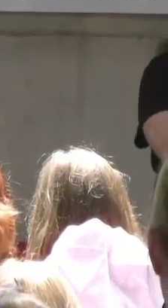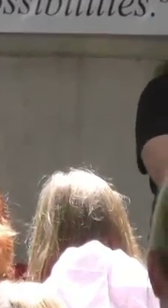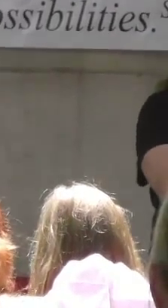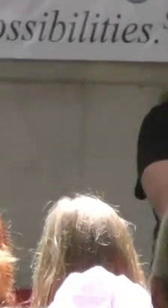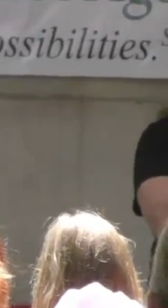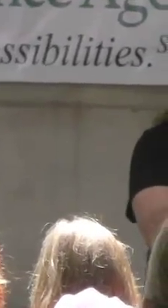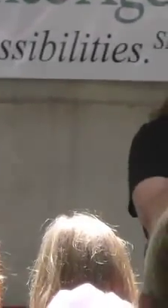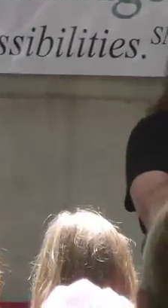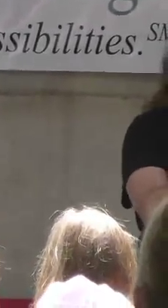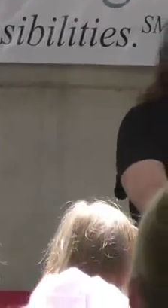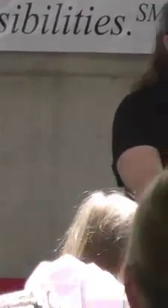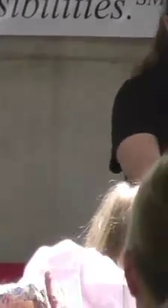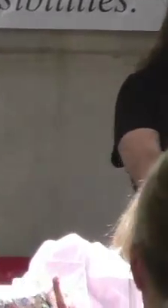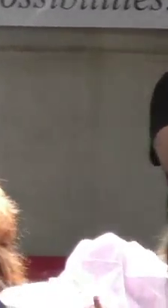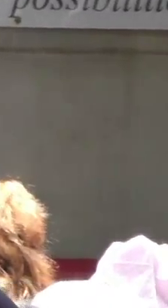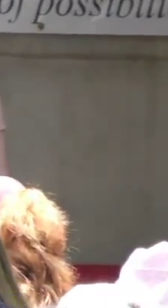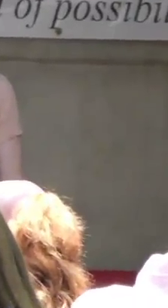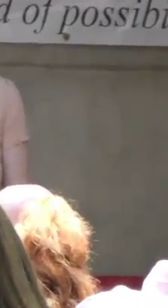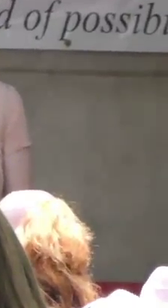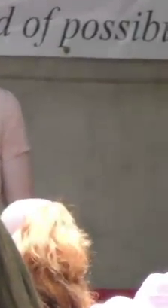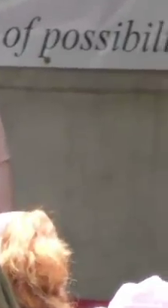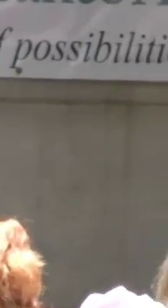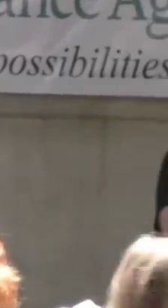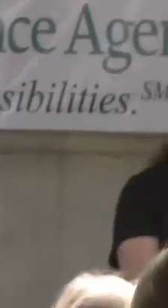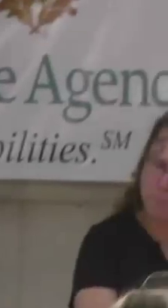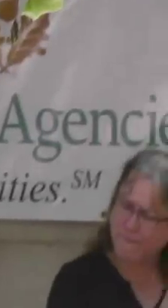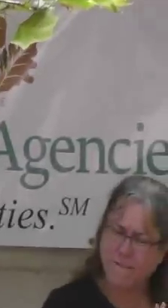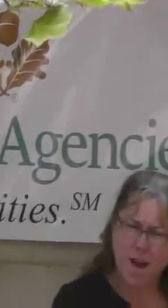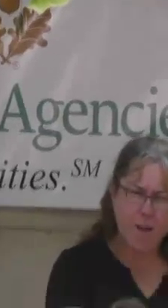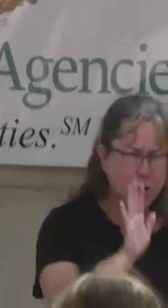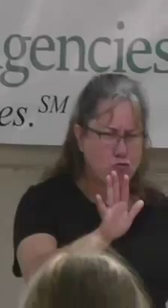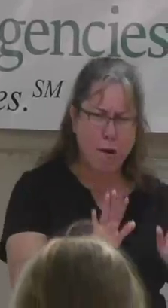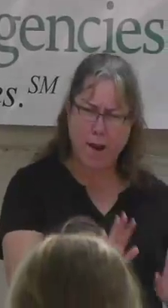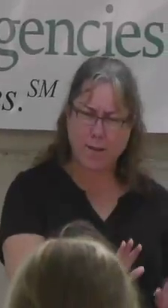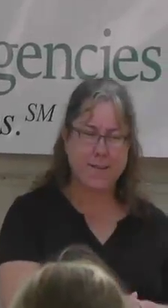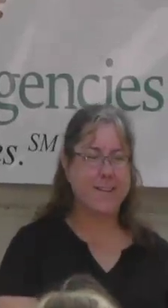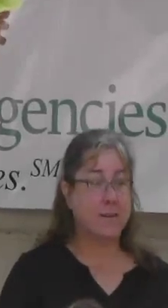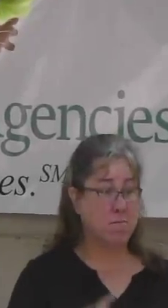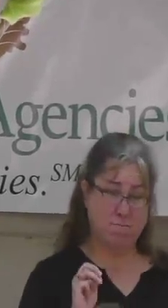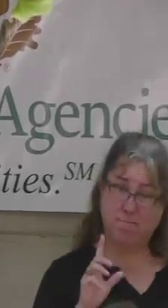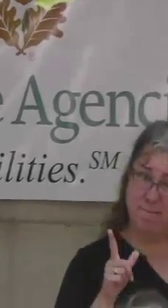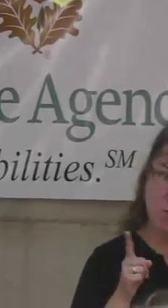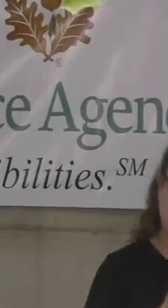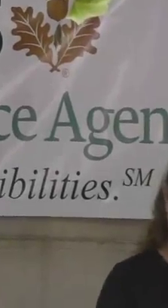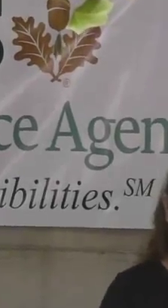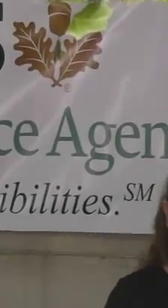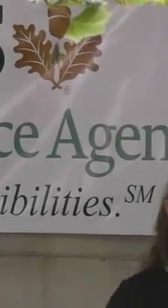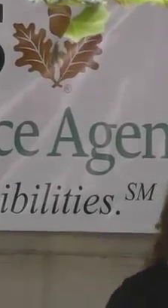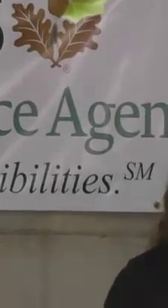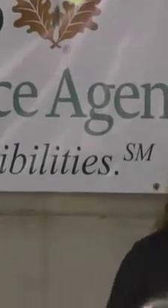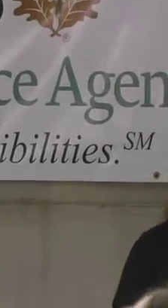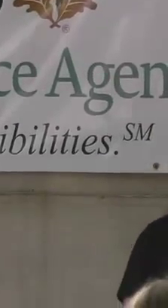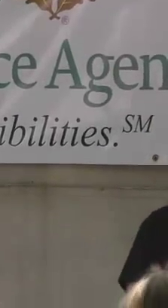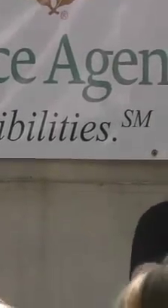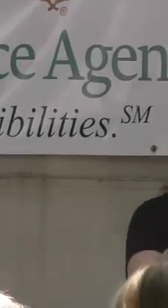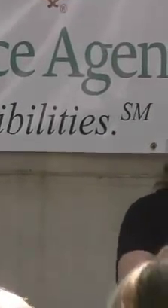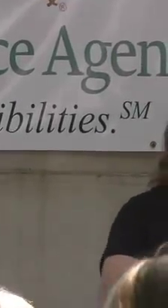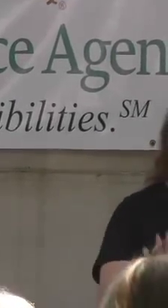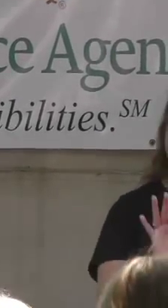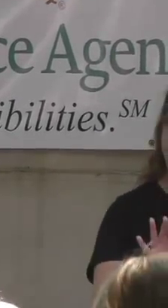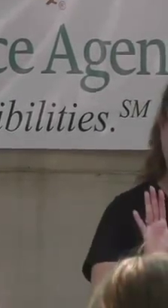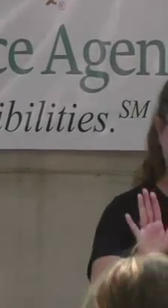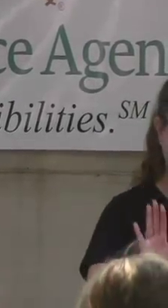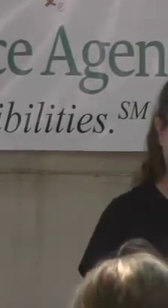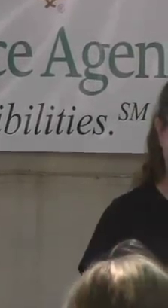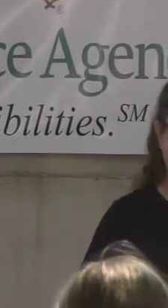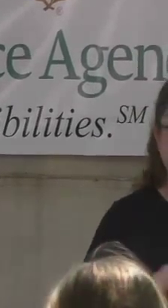was completely wrong. Just wait. Trust him. It'll be great. It'll be great. And he was right. It worked out great, and I